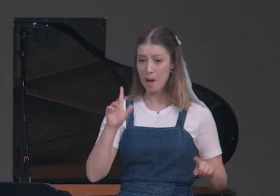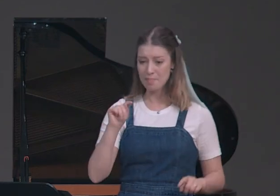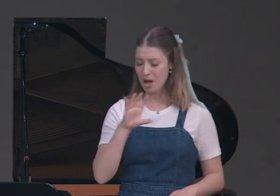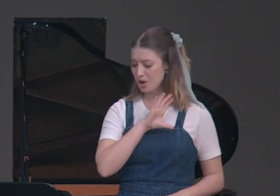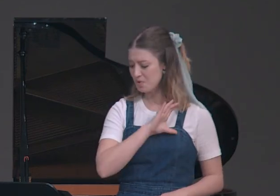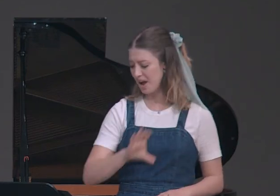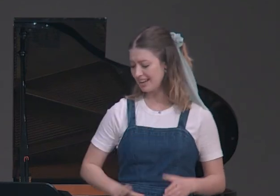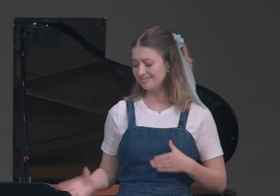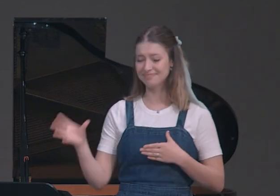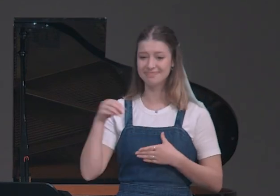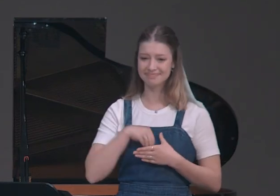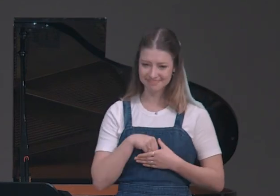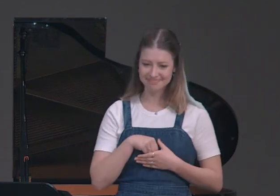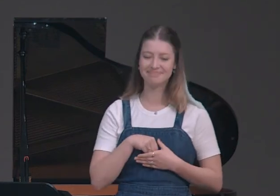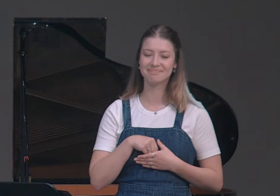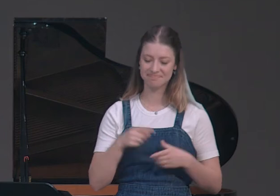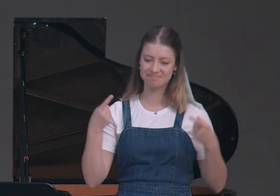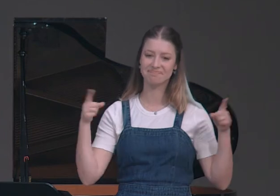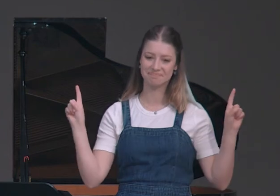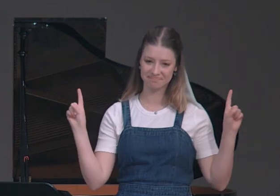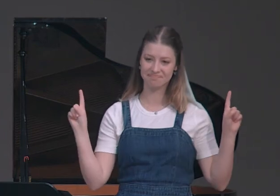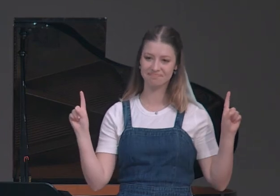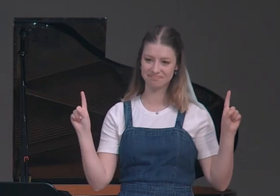but through Christ.